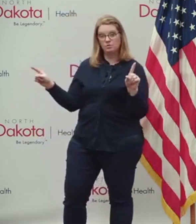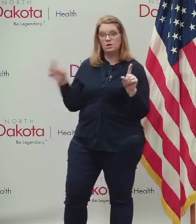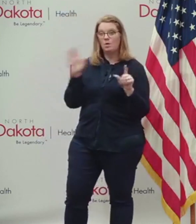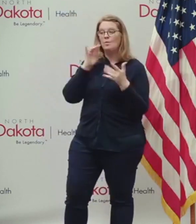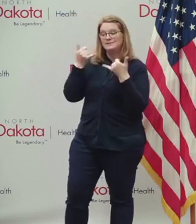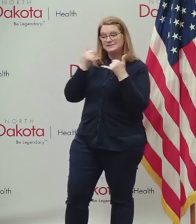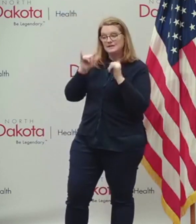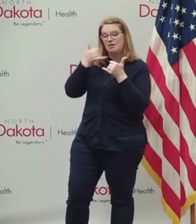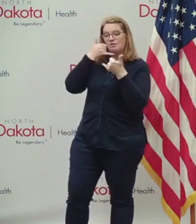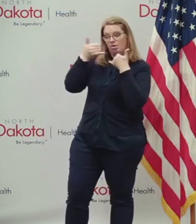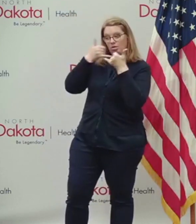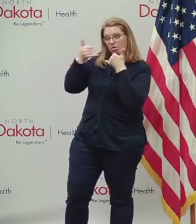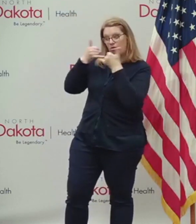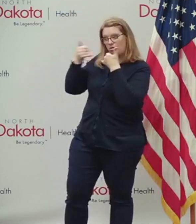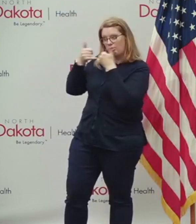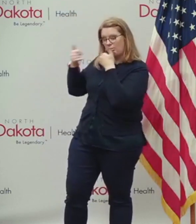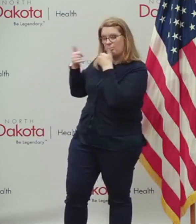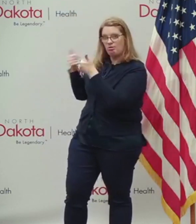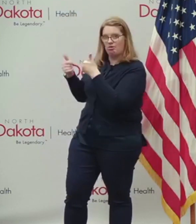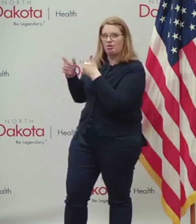that. If you're an individual,